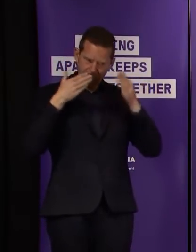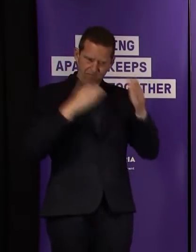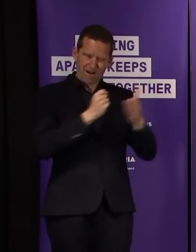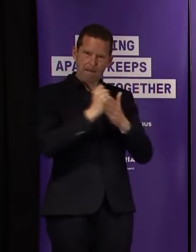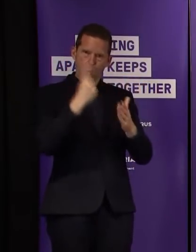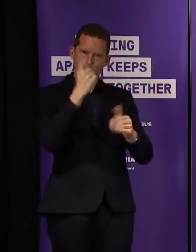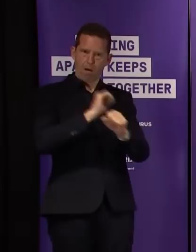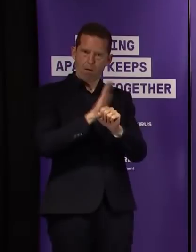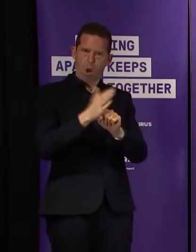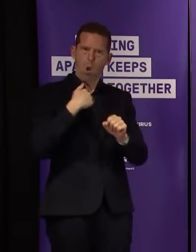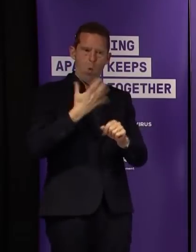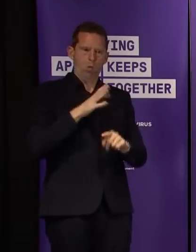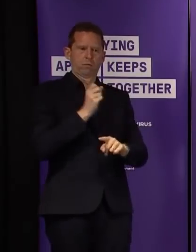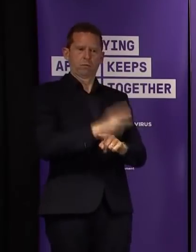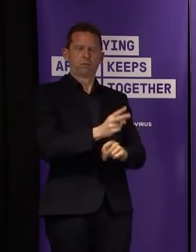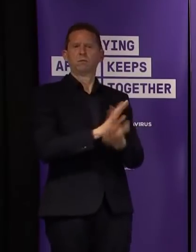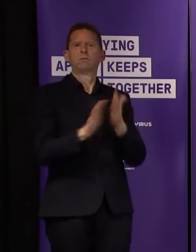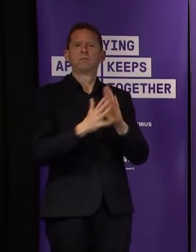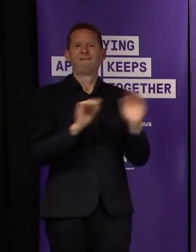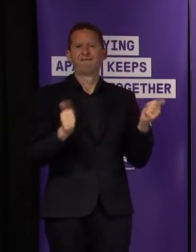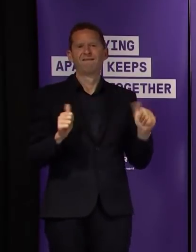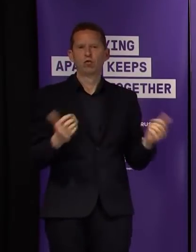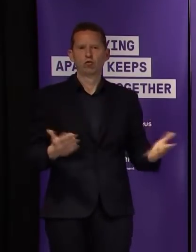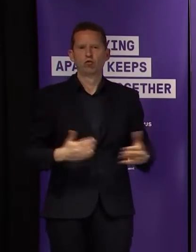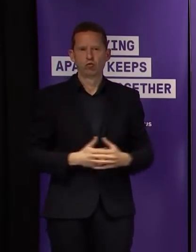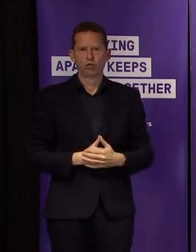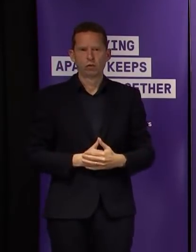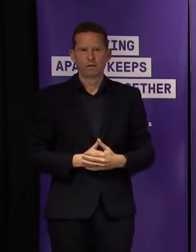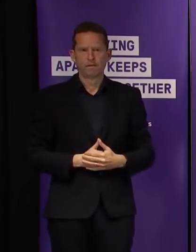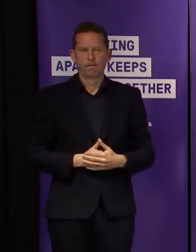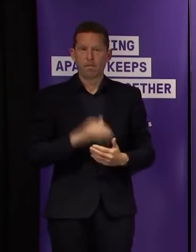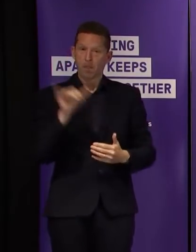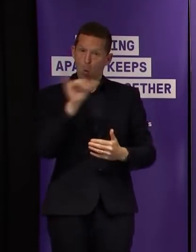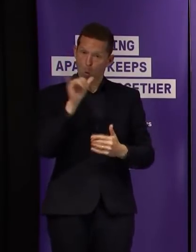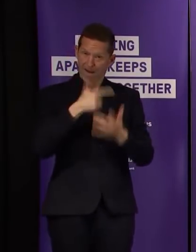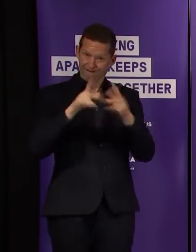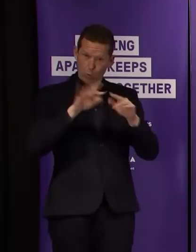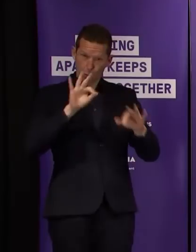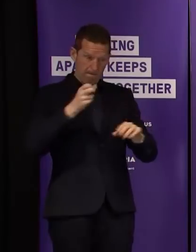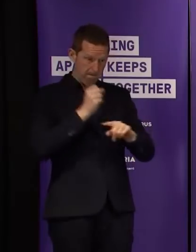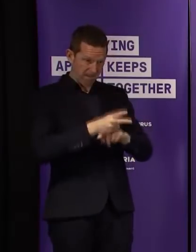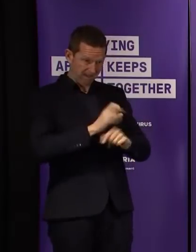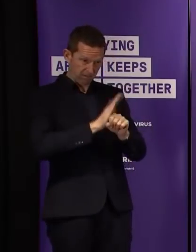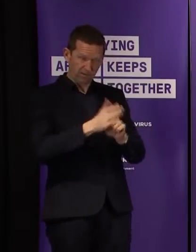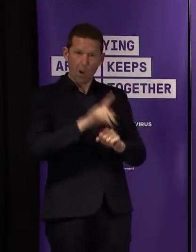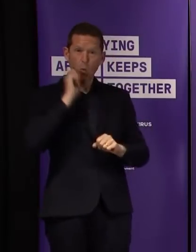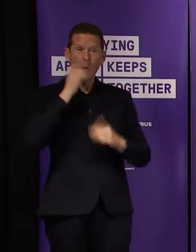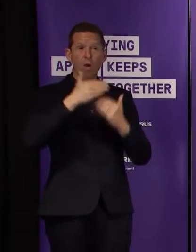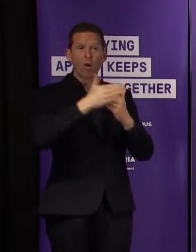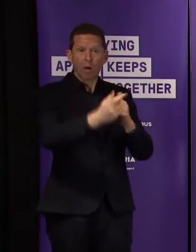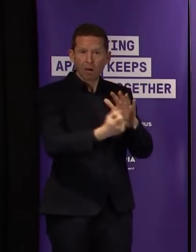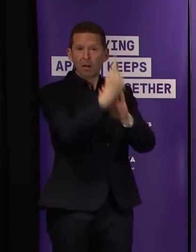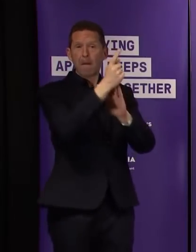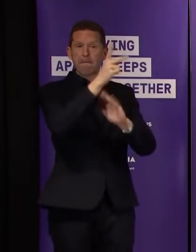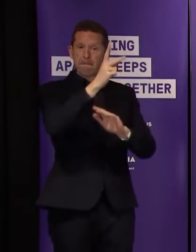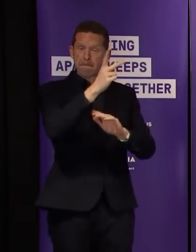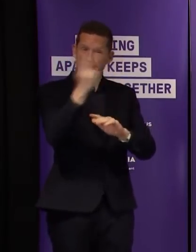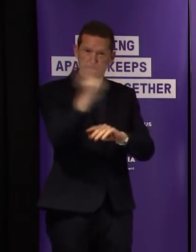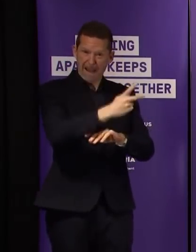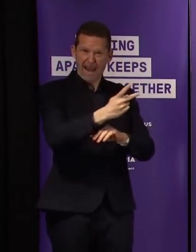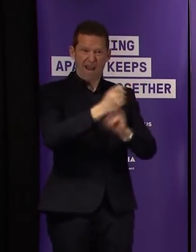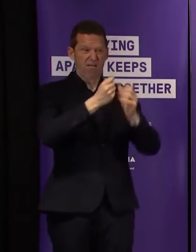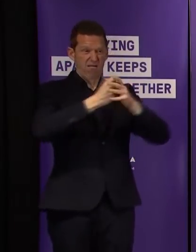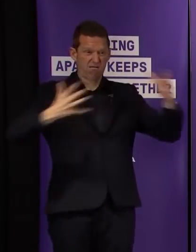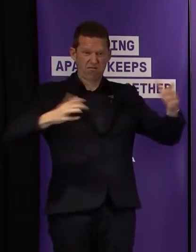to see this thing off properly. Otherwise, this virus will be back, and it will be back worse than